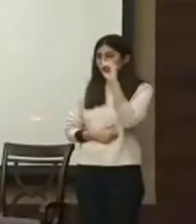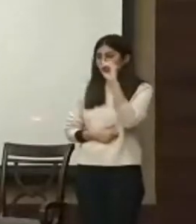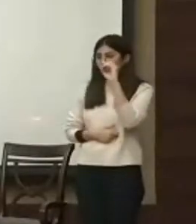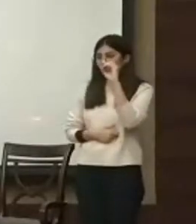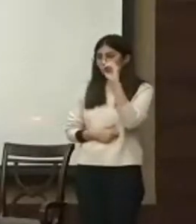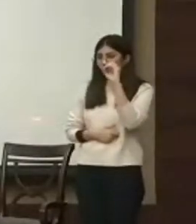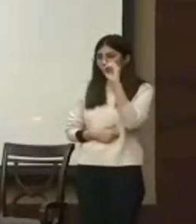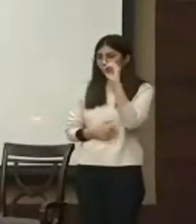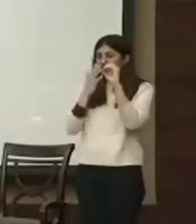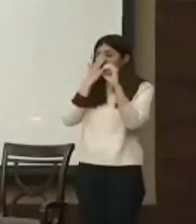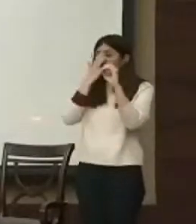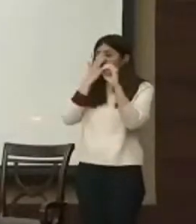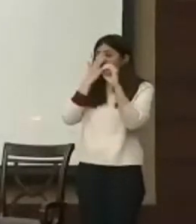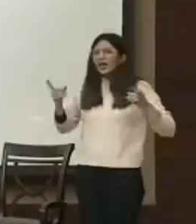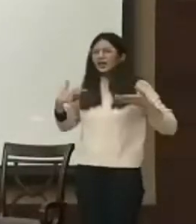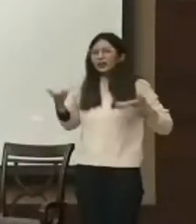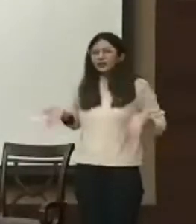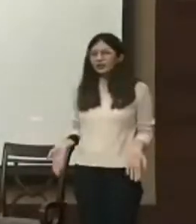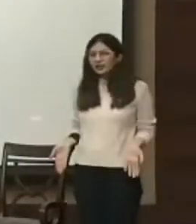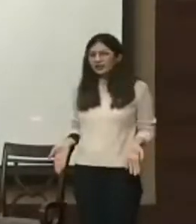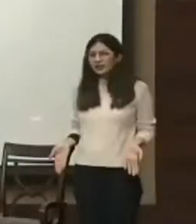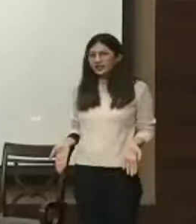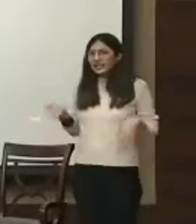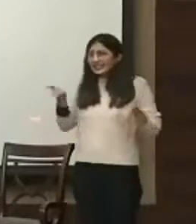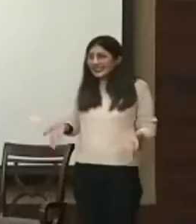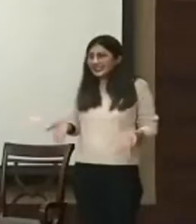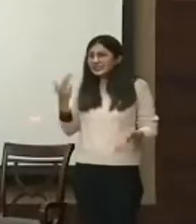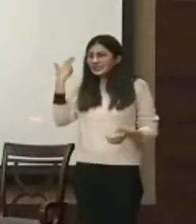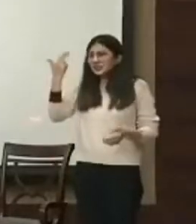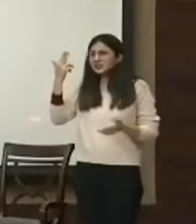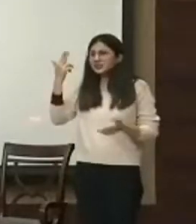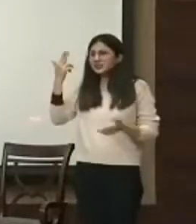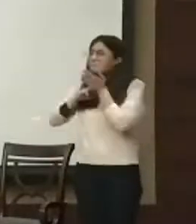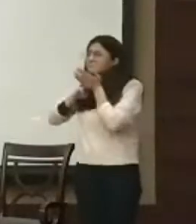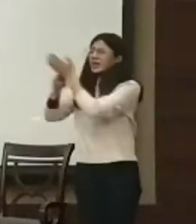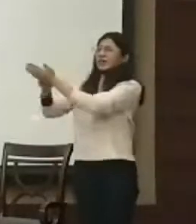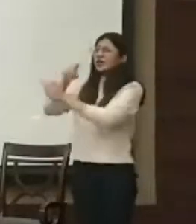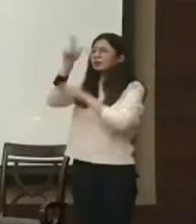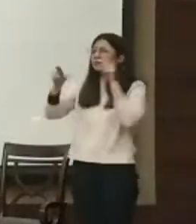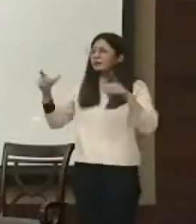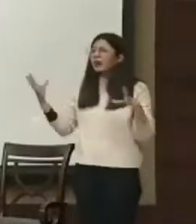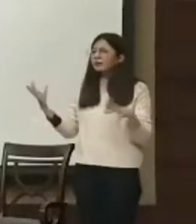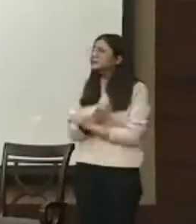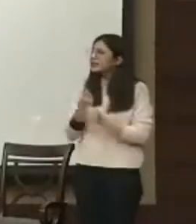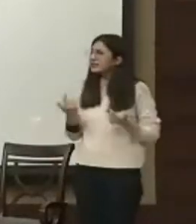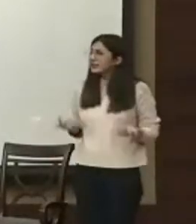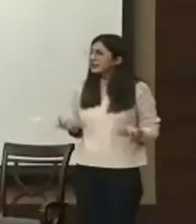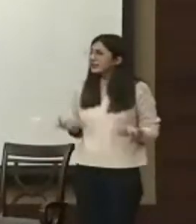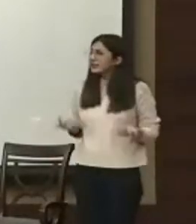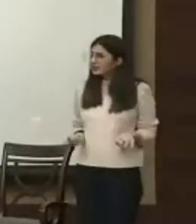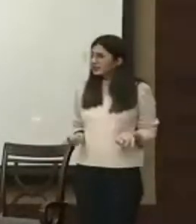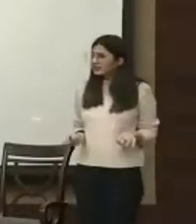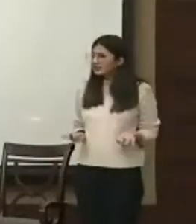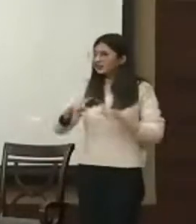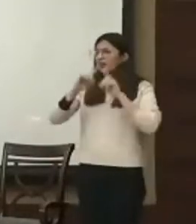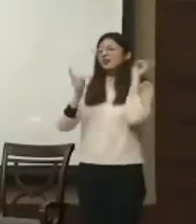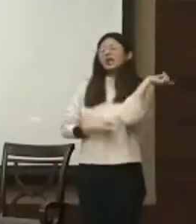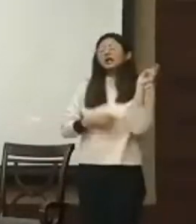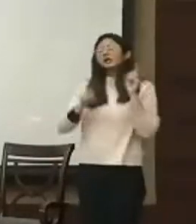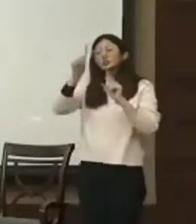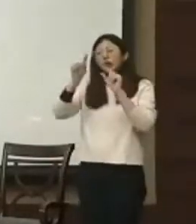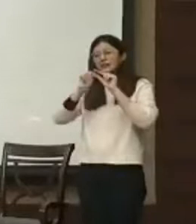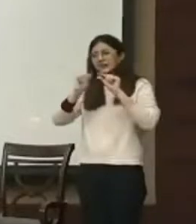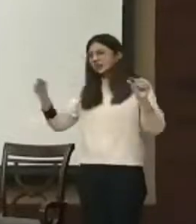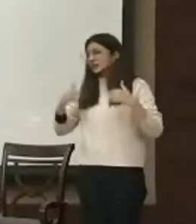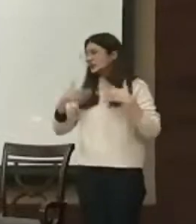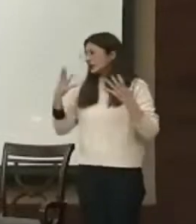Where are we then? This is the reason why millions of people with disabilities are missing. Just last one word or one sentence answer from each